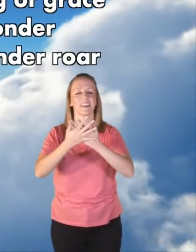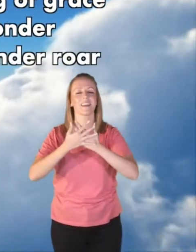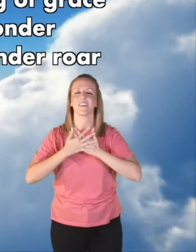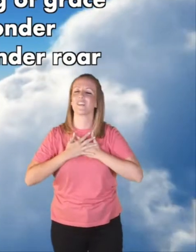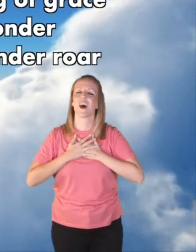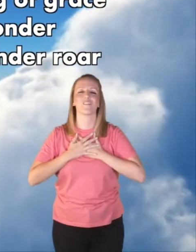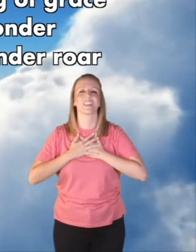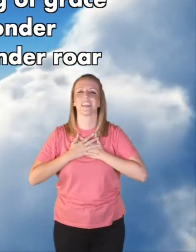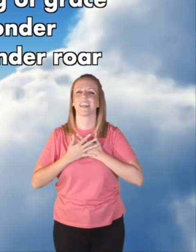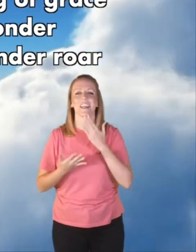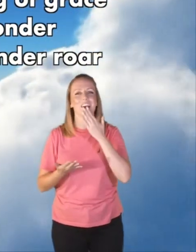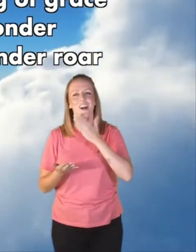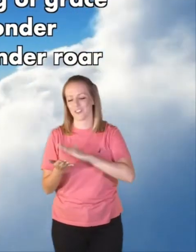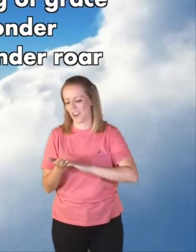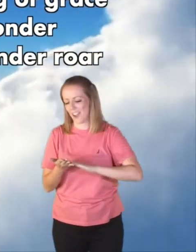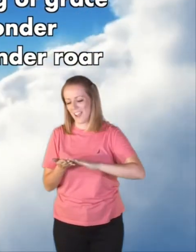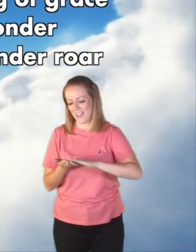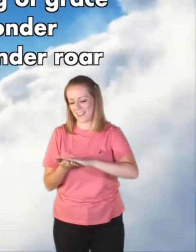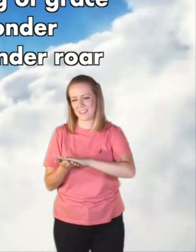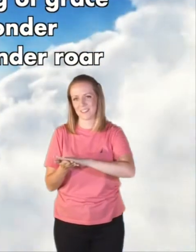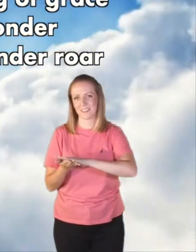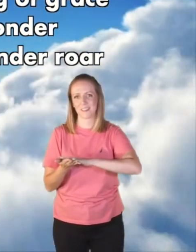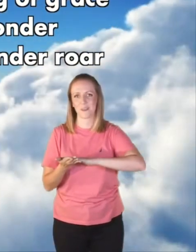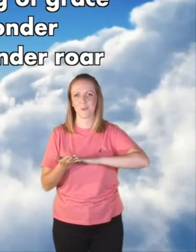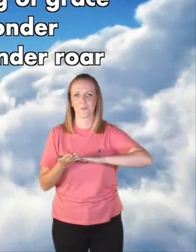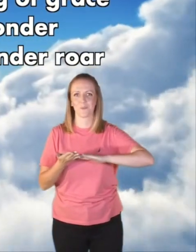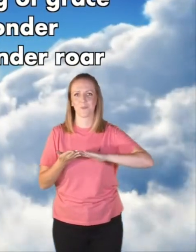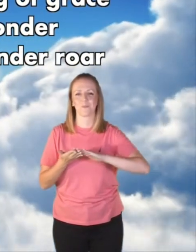made. King of God and King of grace.